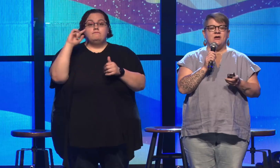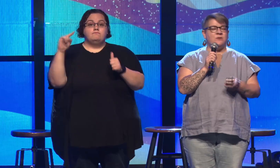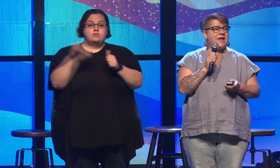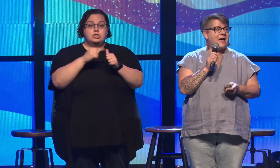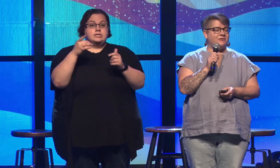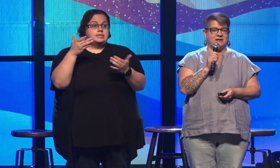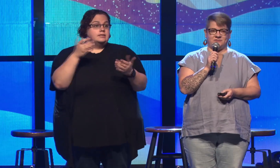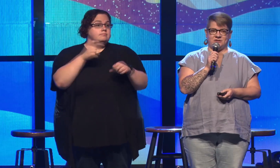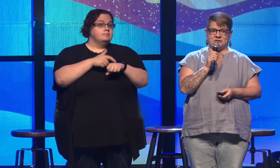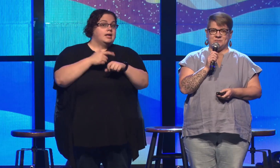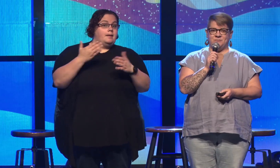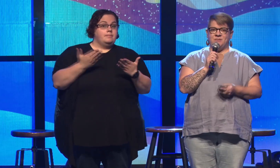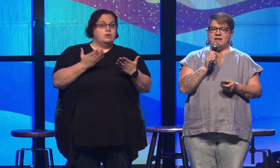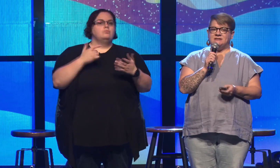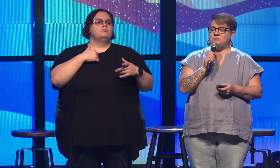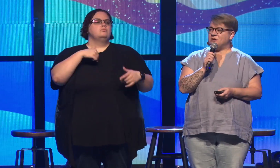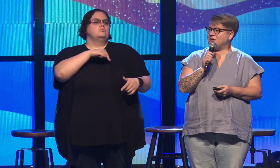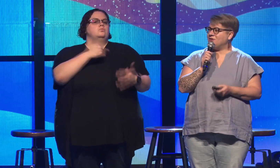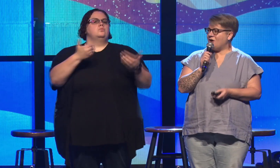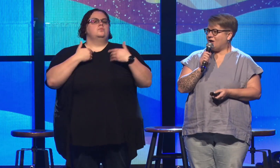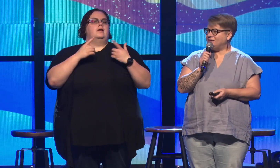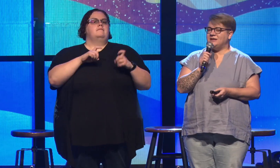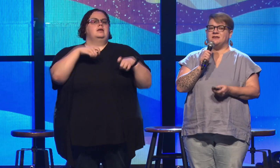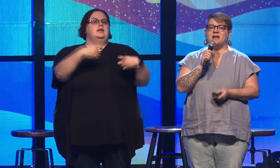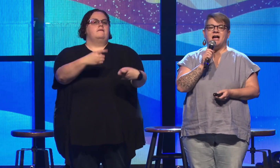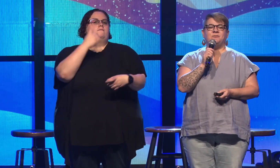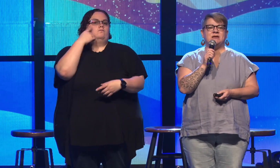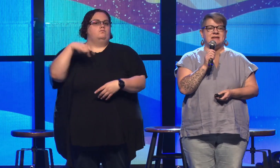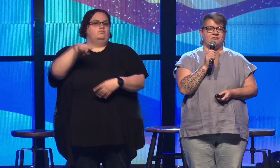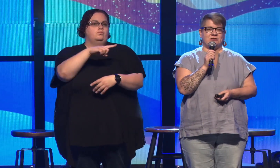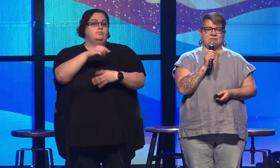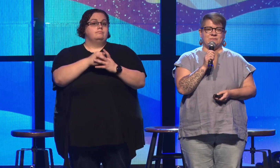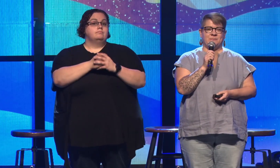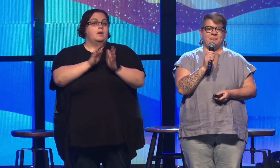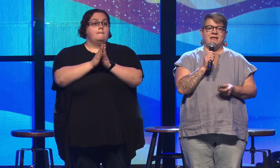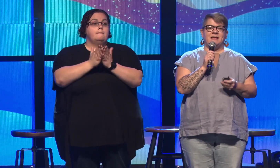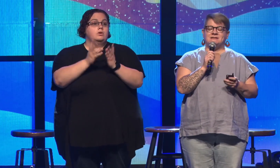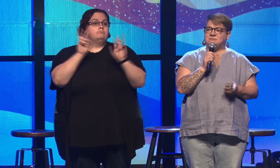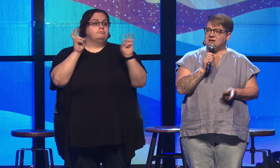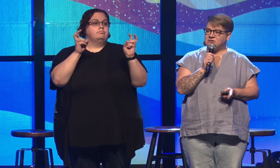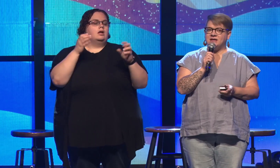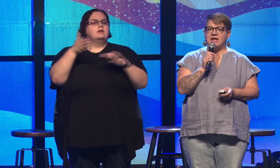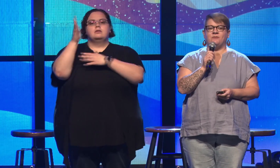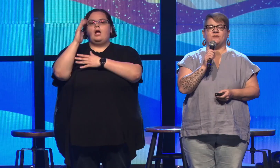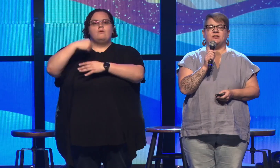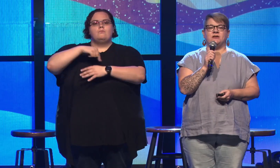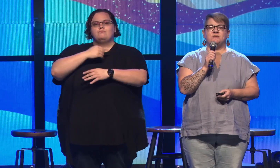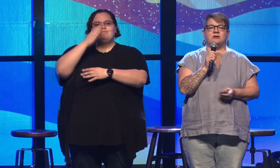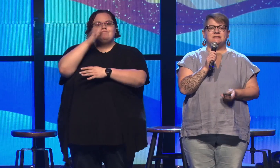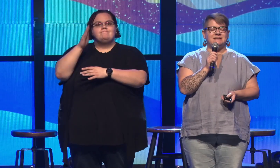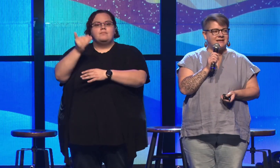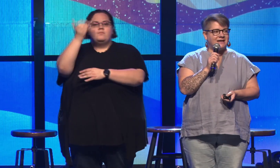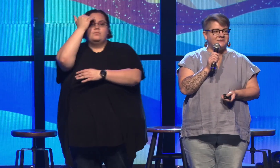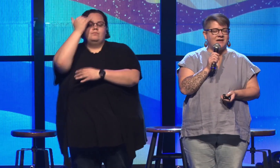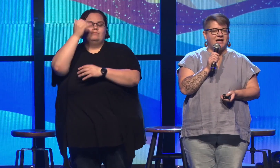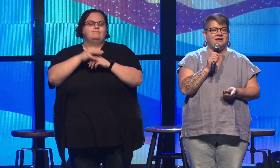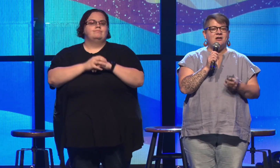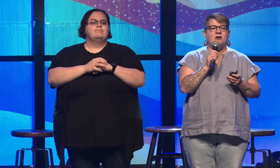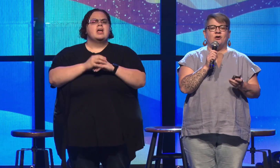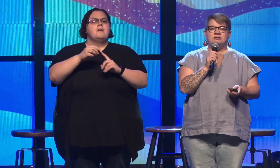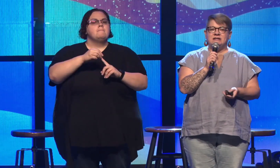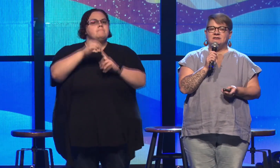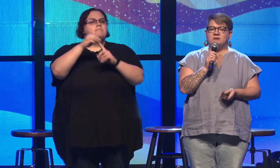morning, we have a gift for you. It's a book called The God We Never Knew. It's especially helpful if you are